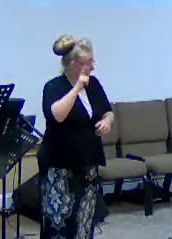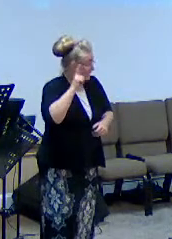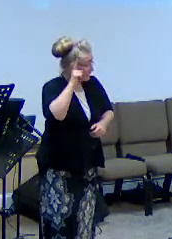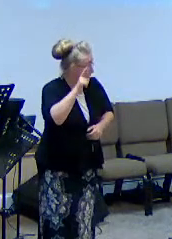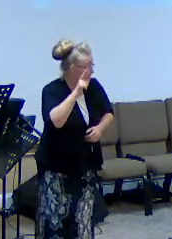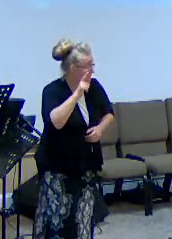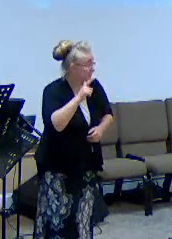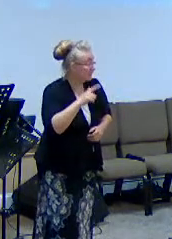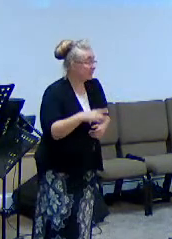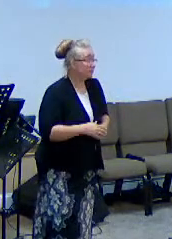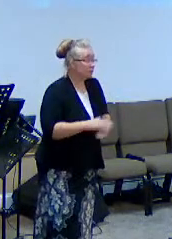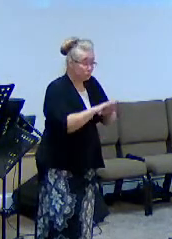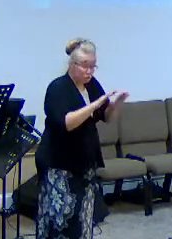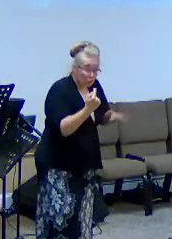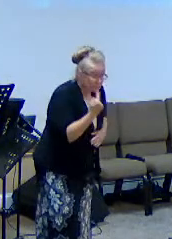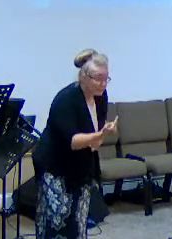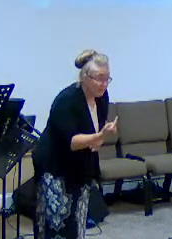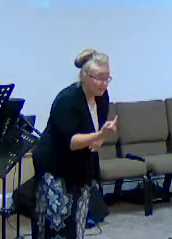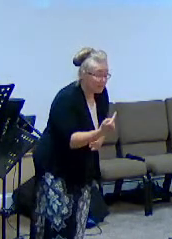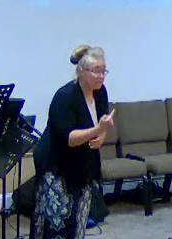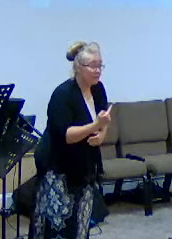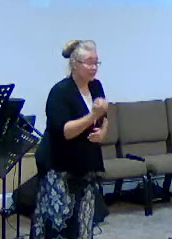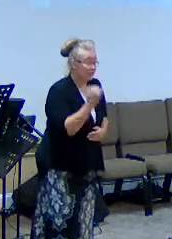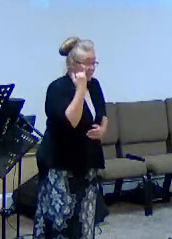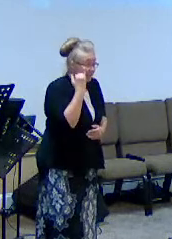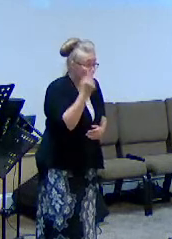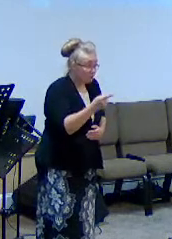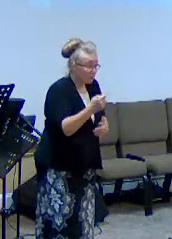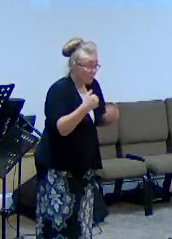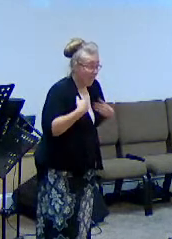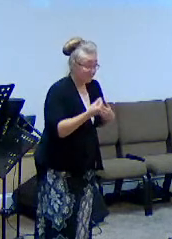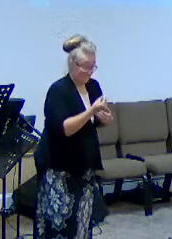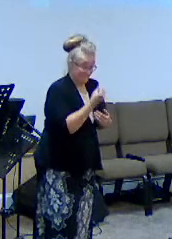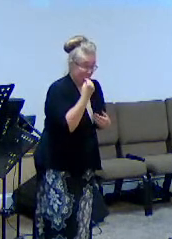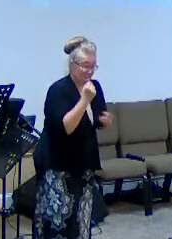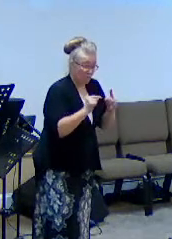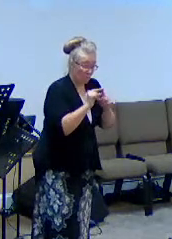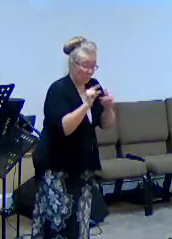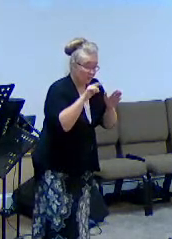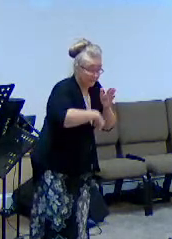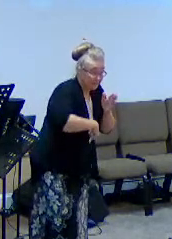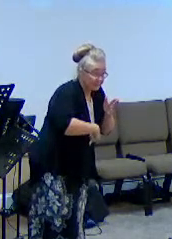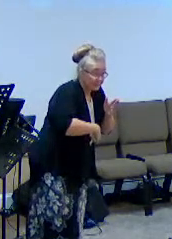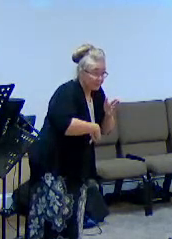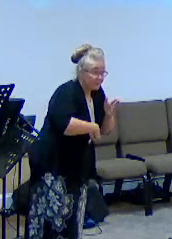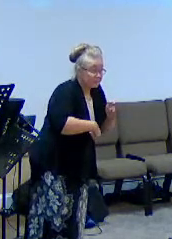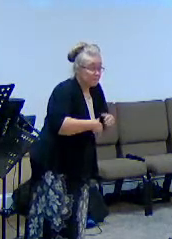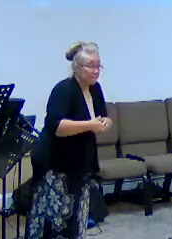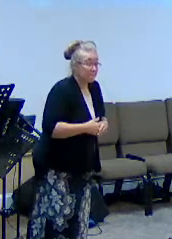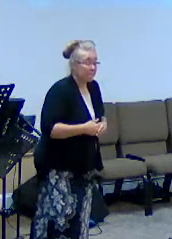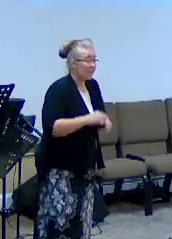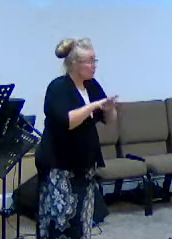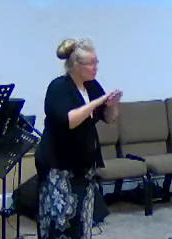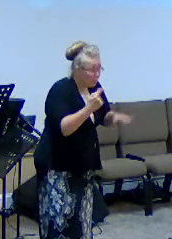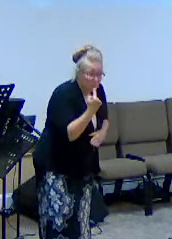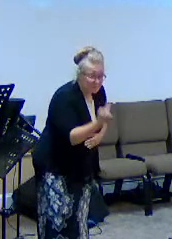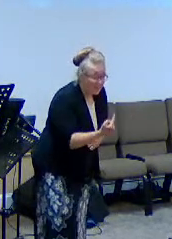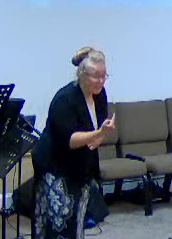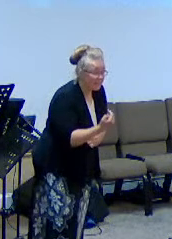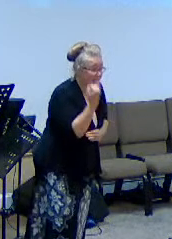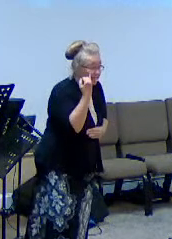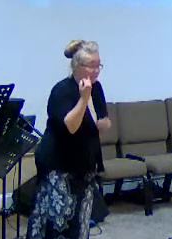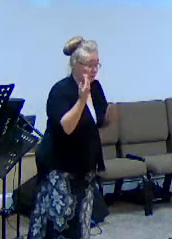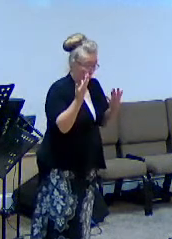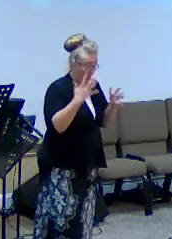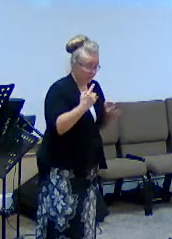Proverbs 13:1. Don't open your mouth if you may have to eat your words later, Proverbs 18:21. Don't open your mouth if you have